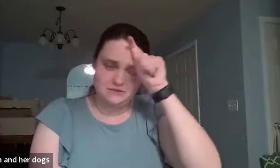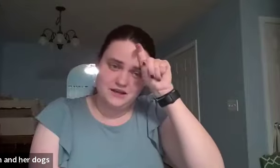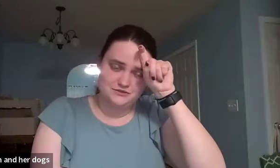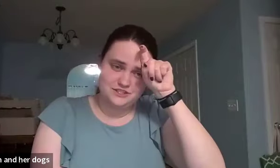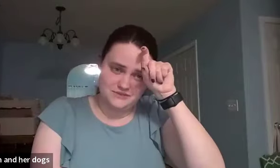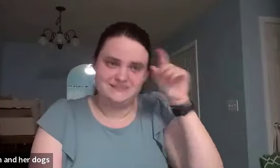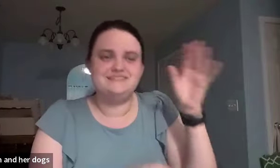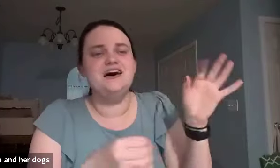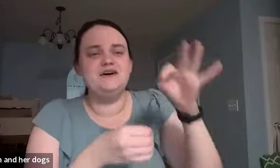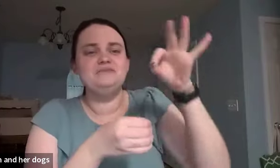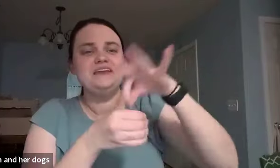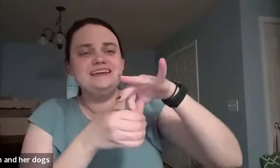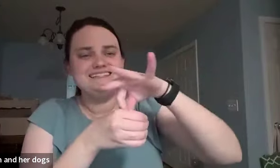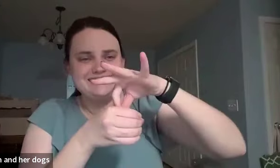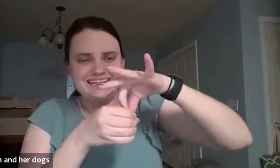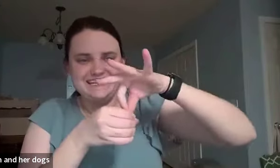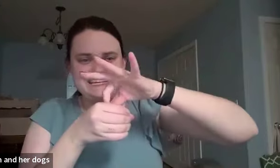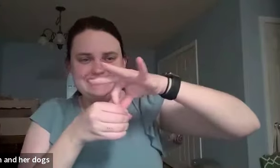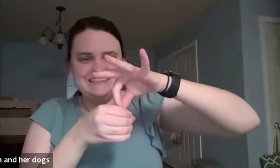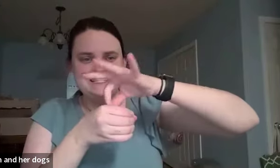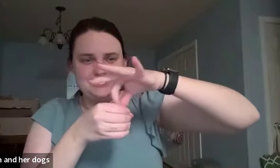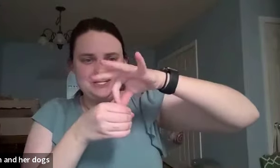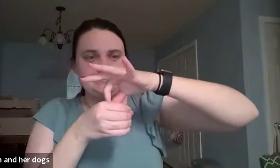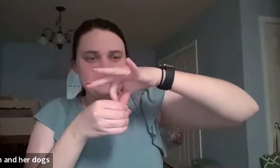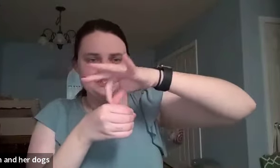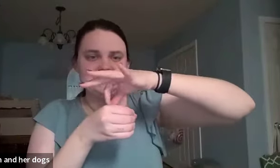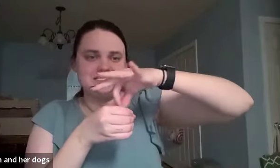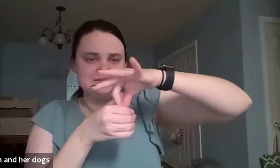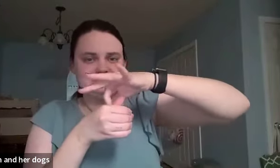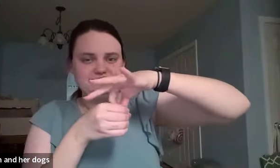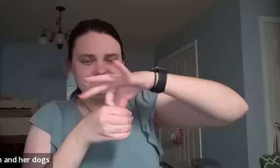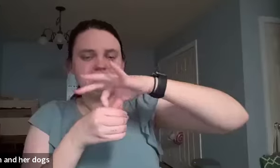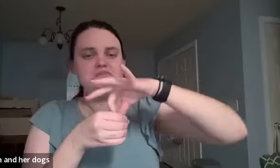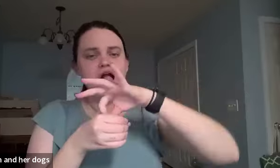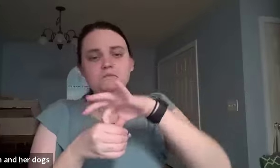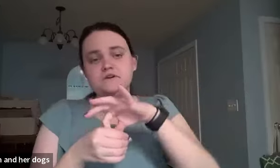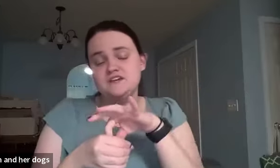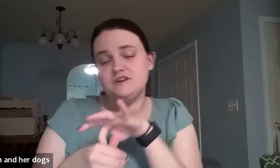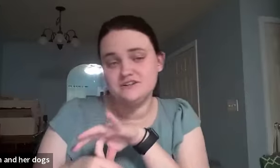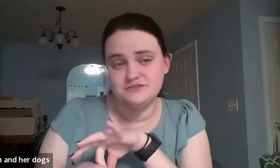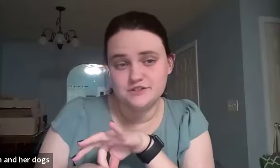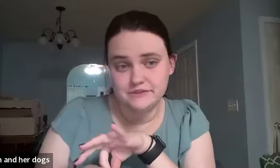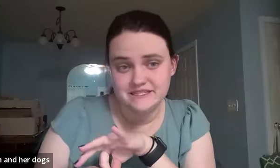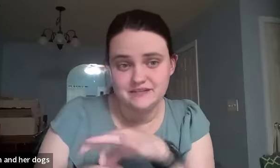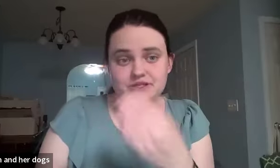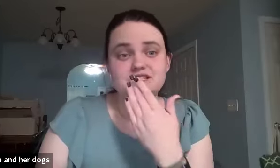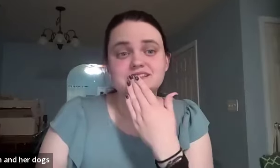really puzzled what you meant. So tea is in the circular motion. With that, you can also do sweet tea, which is